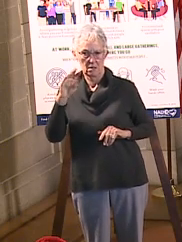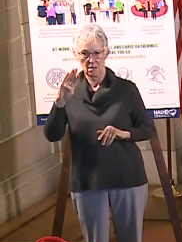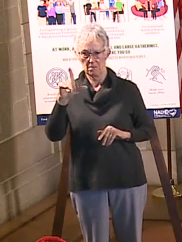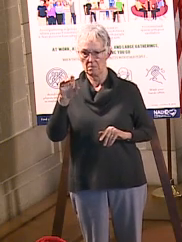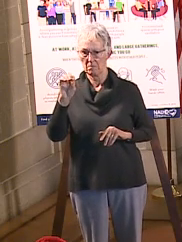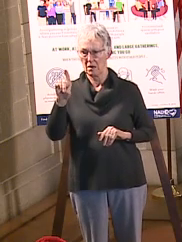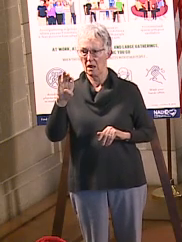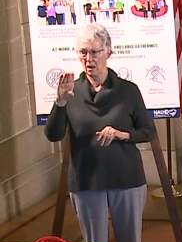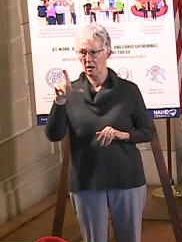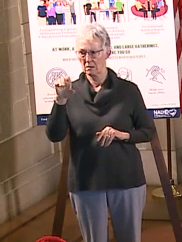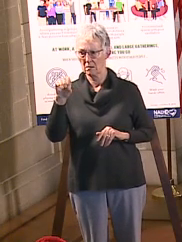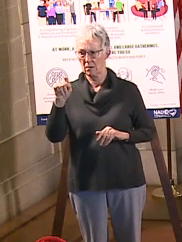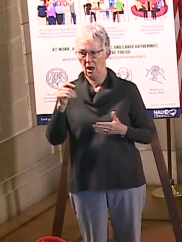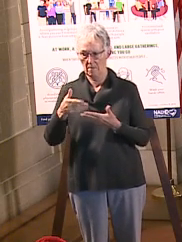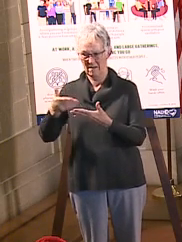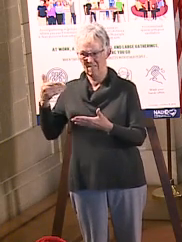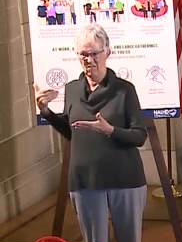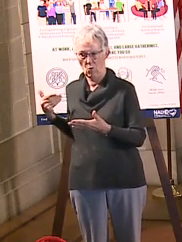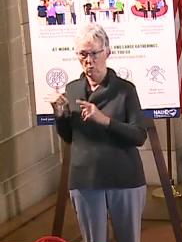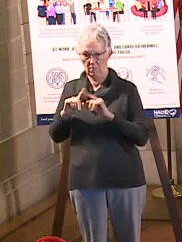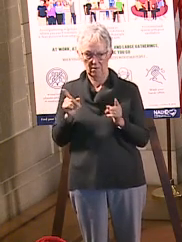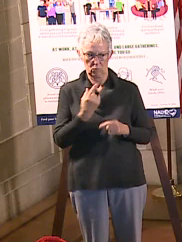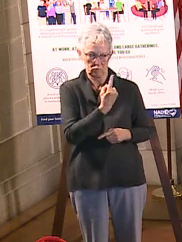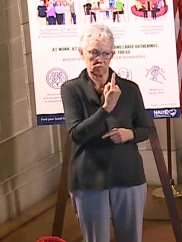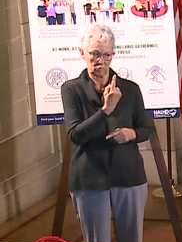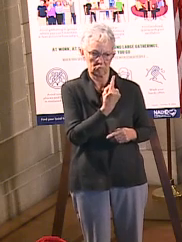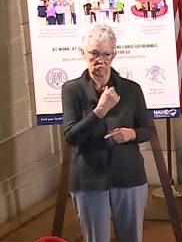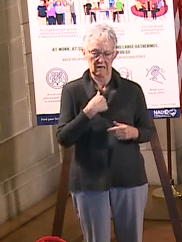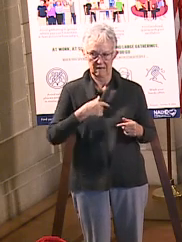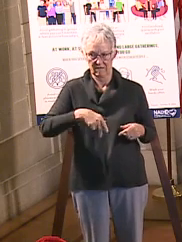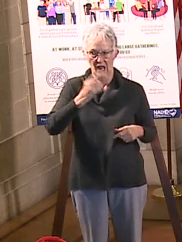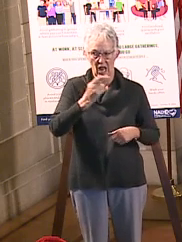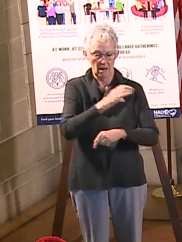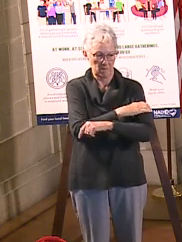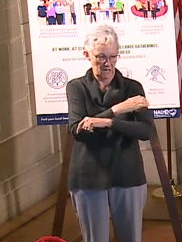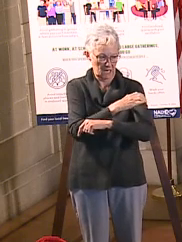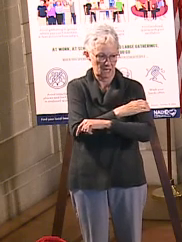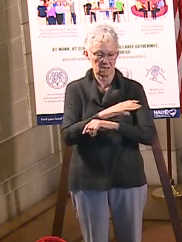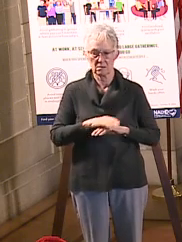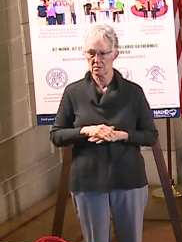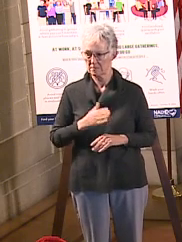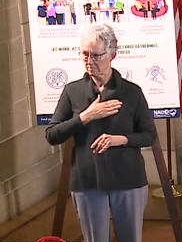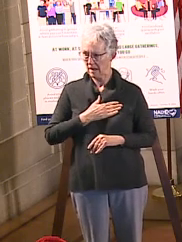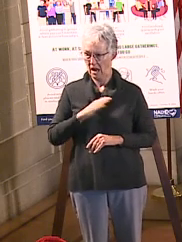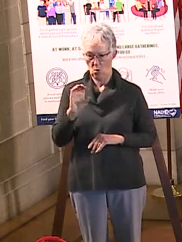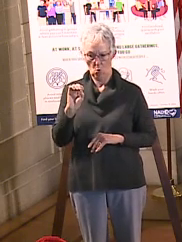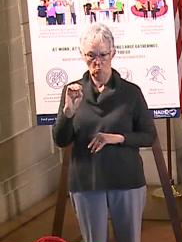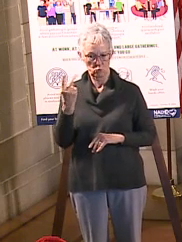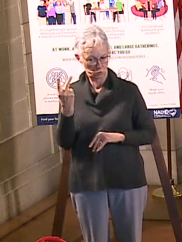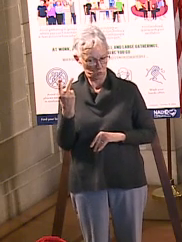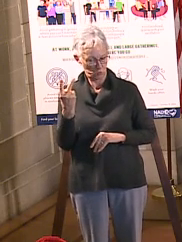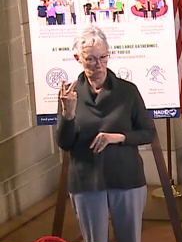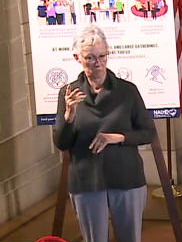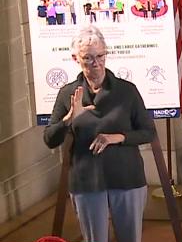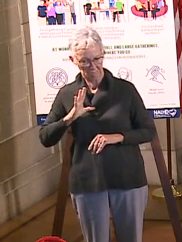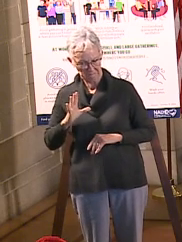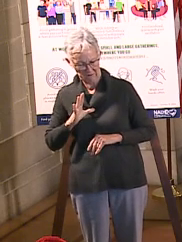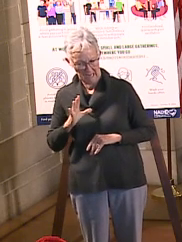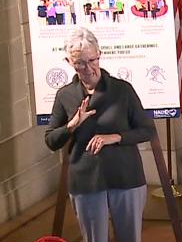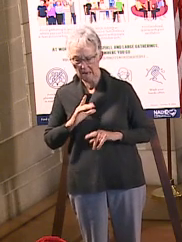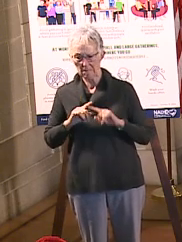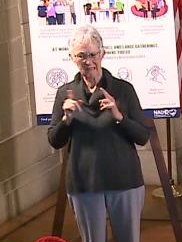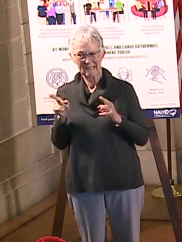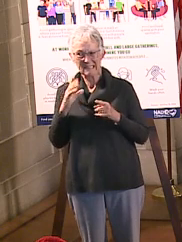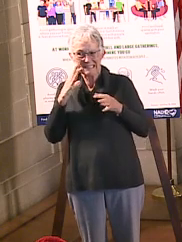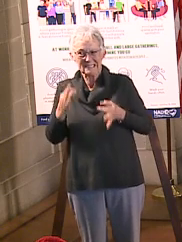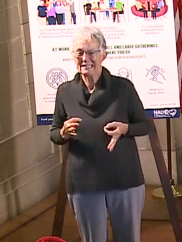was probably the main thing. And my oxygen levels were good. They checked me out, but they weren't comfortable sending me home at